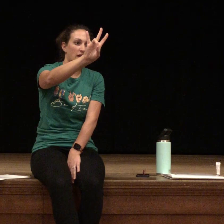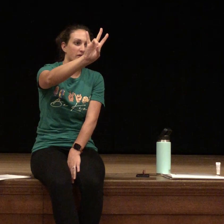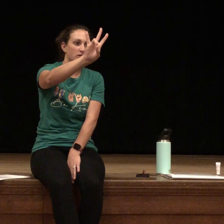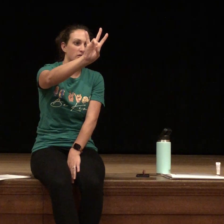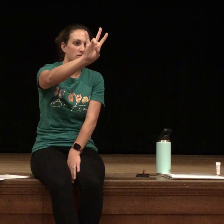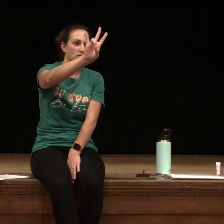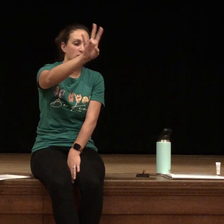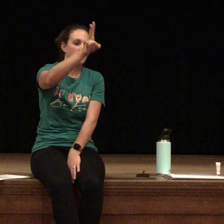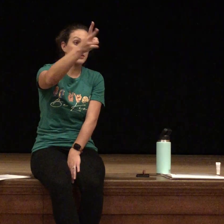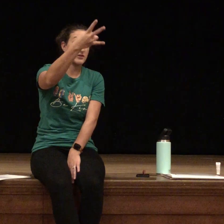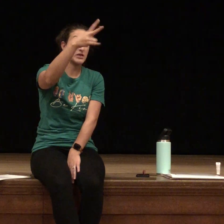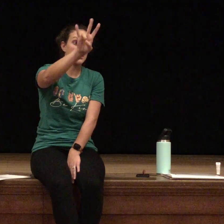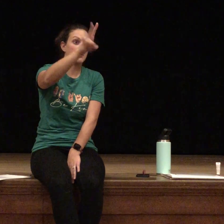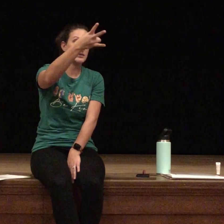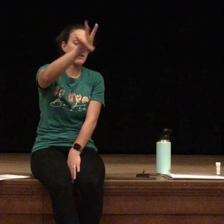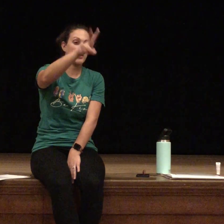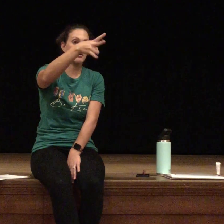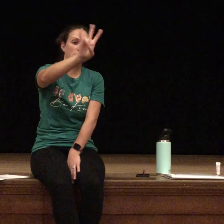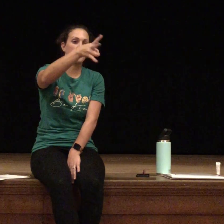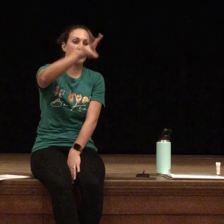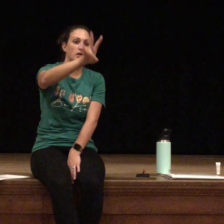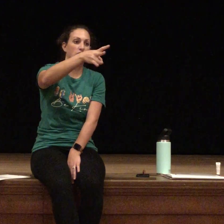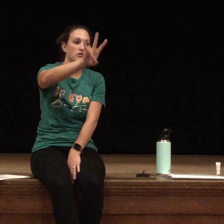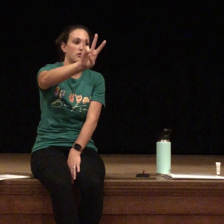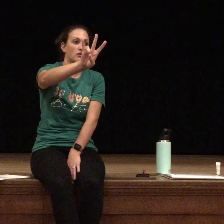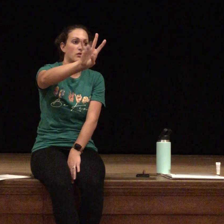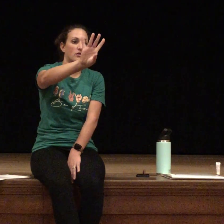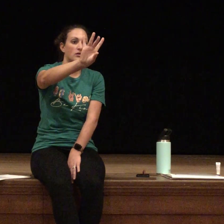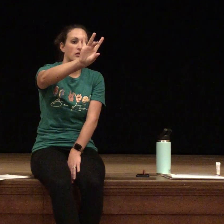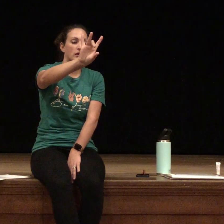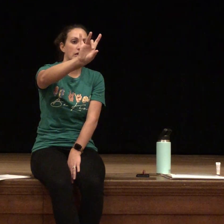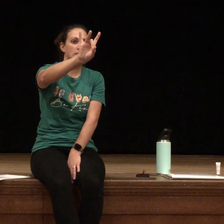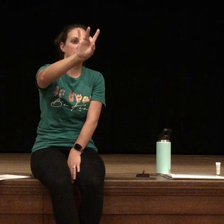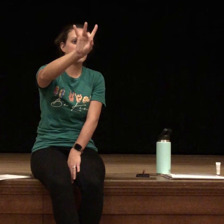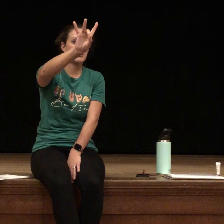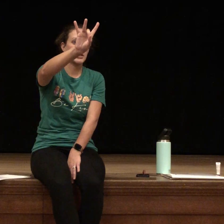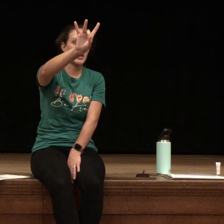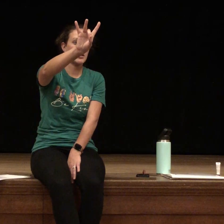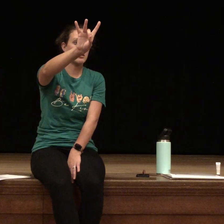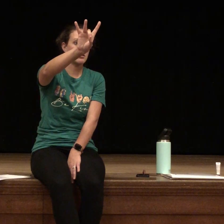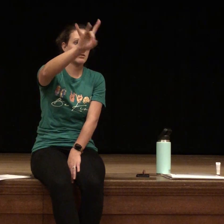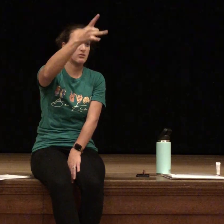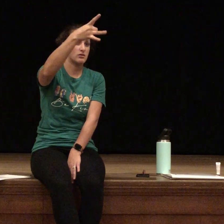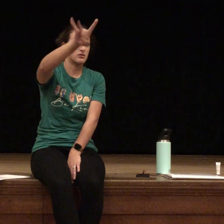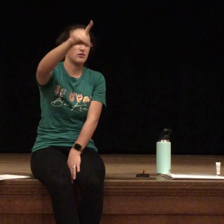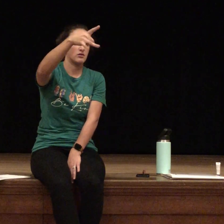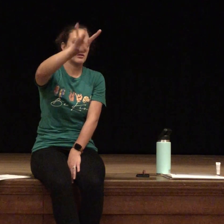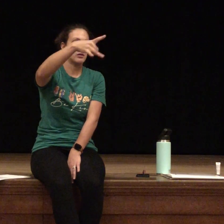17 is going to be a 7, and you shake it. 18 is going to be an 8, and